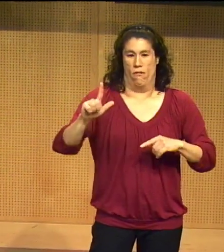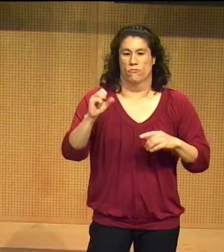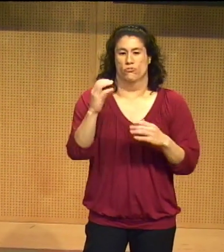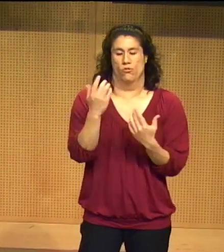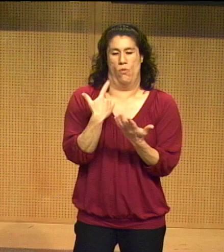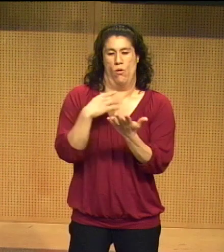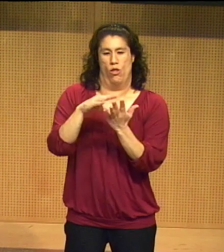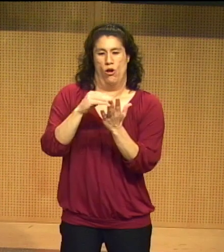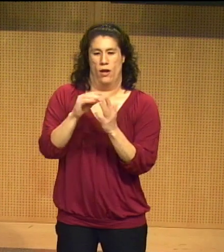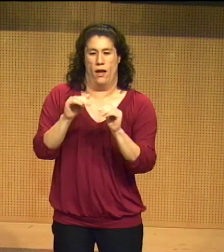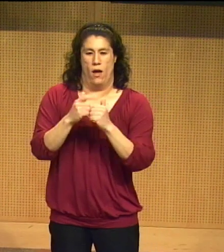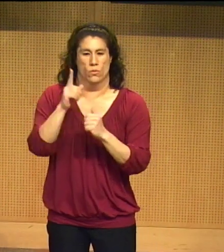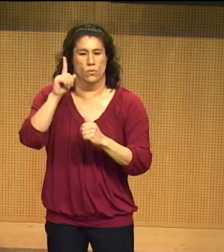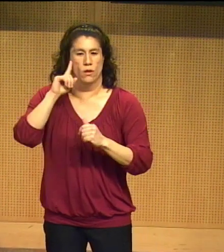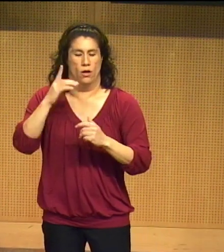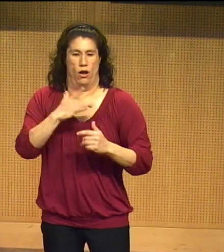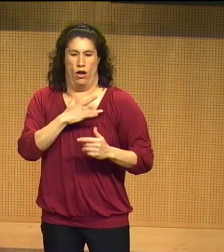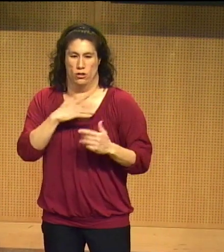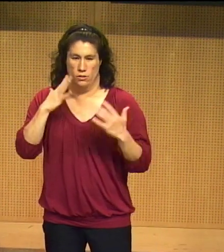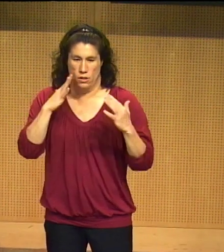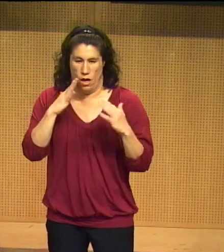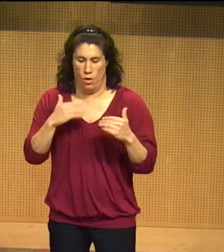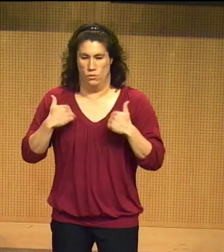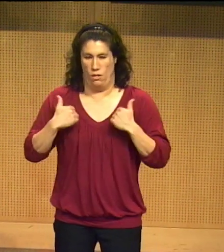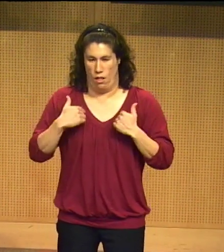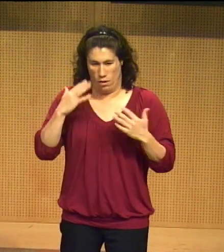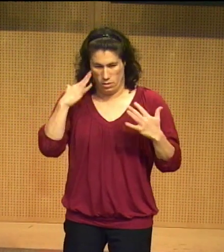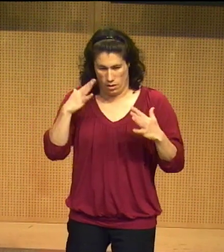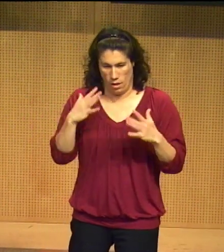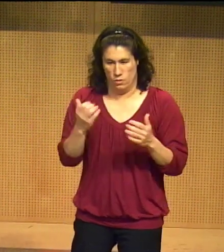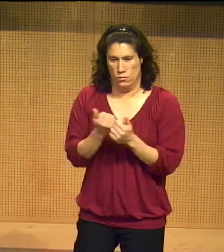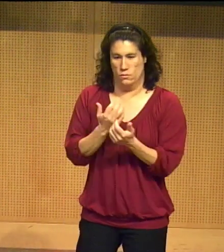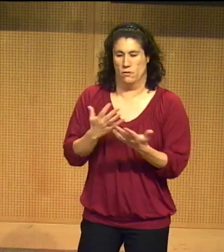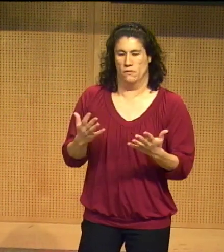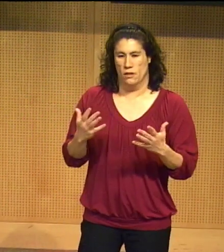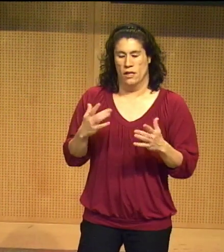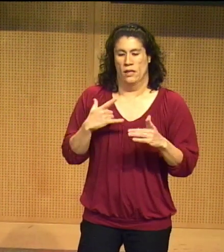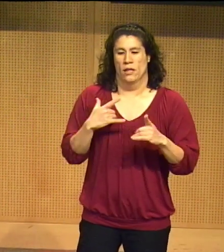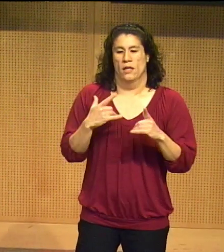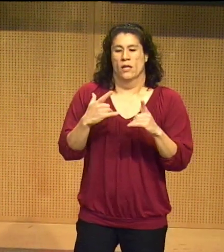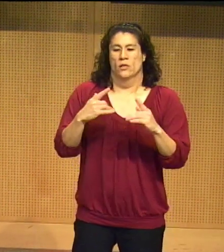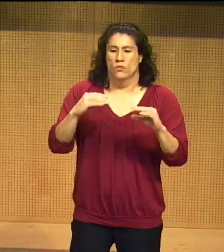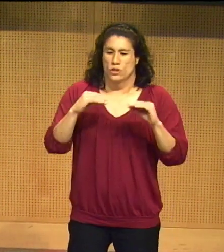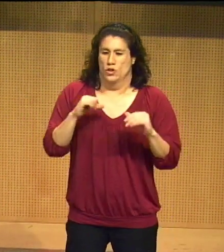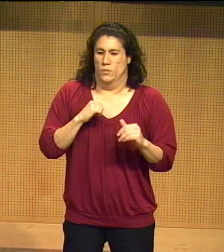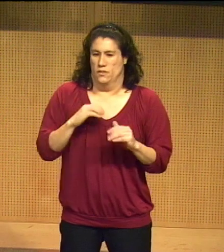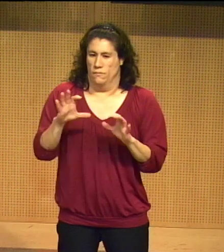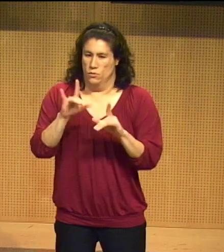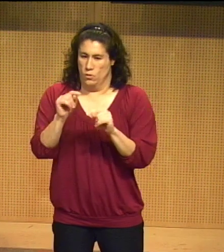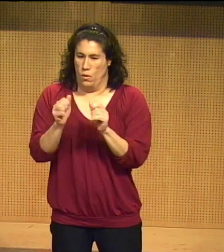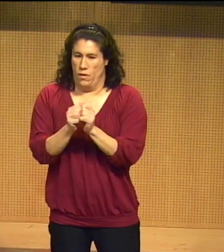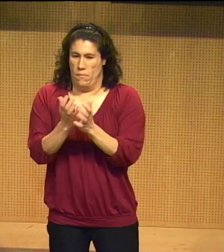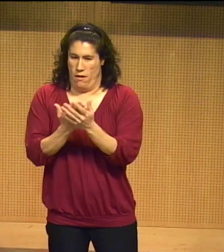residual hearing. And to learn how to listen to heart sounds for an animal was a skill. I had to teach myself to do it with my